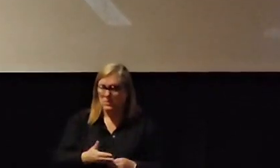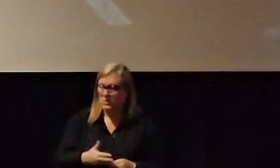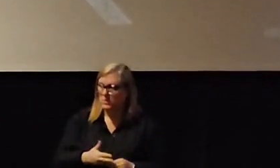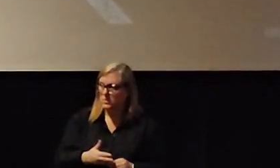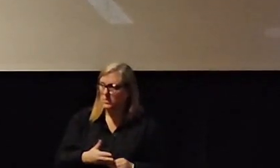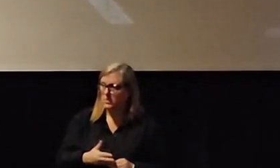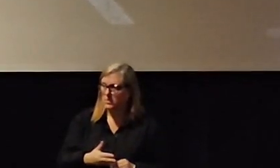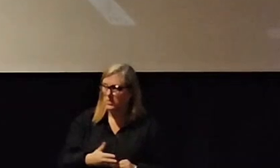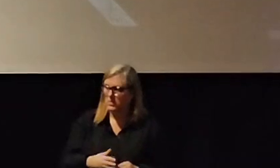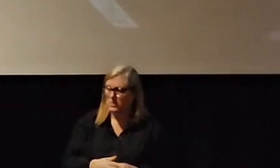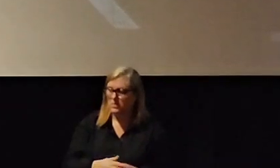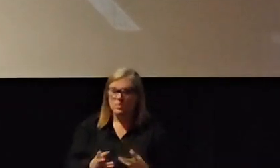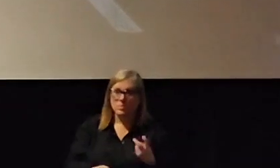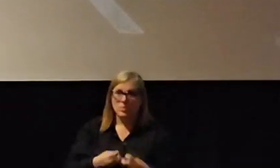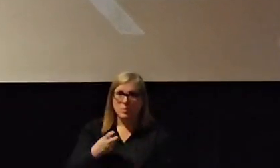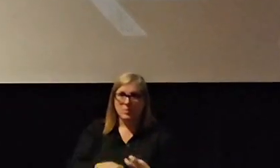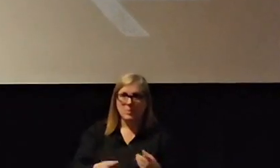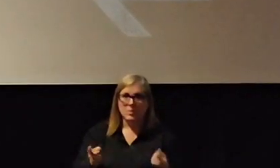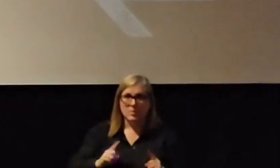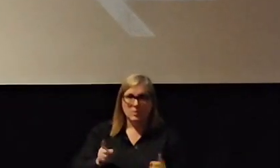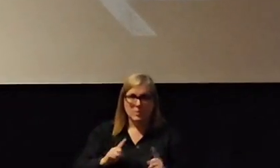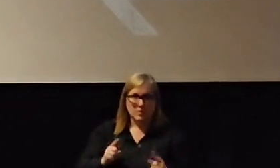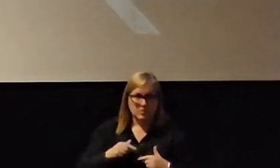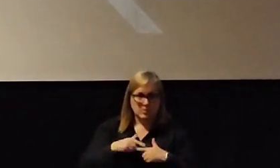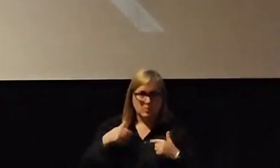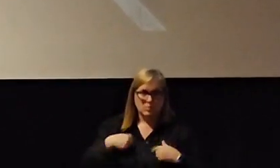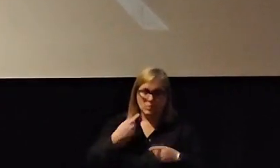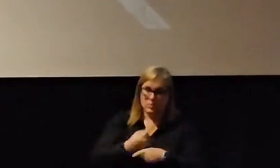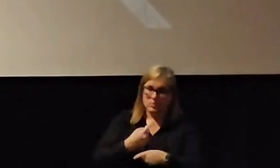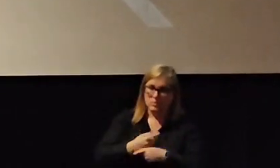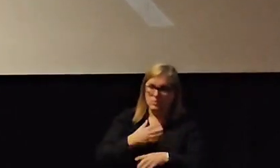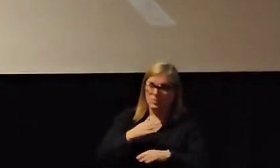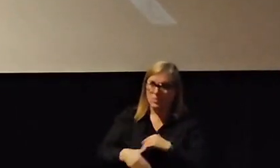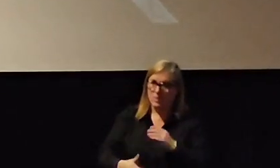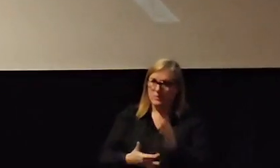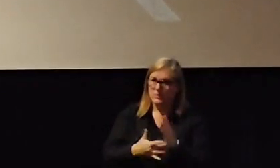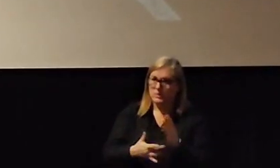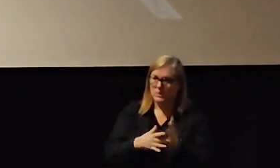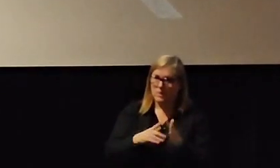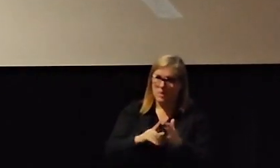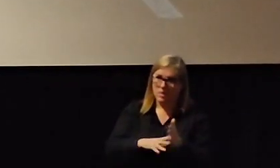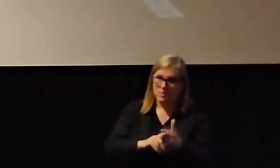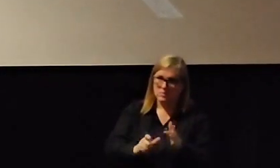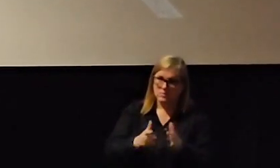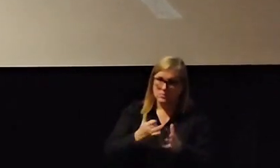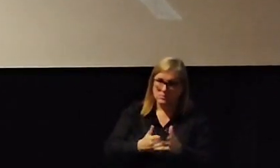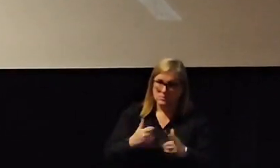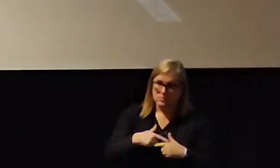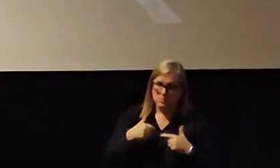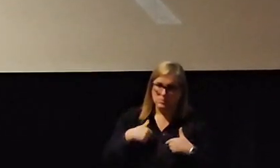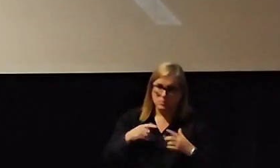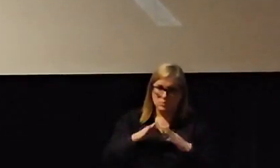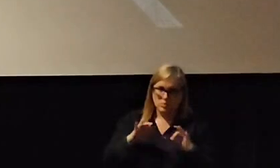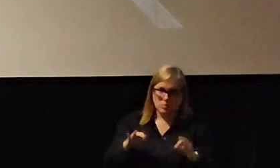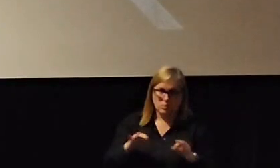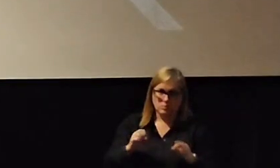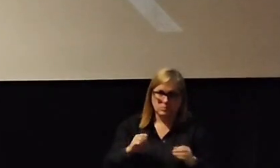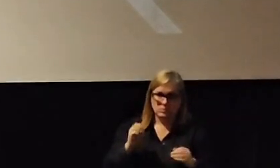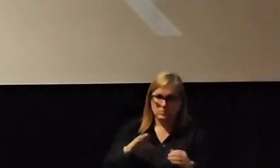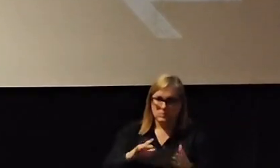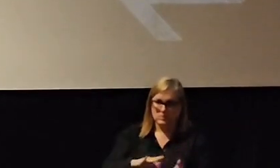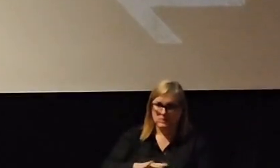the problem, I think, is that in too much of our talk about tech ethics, we don't center what are now the most